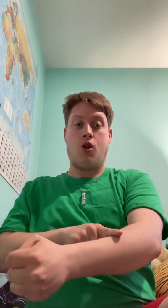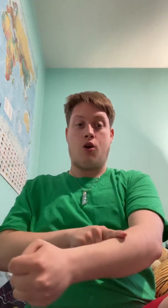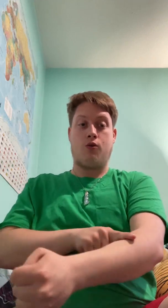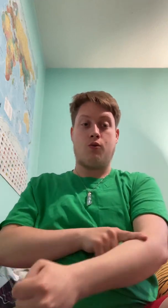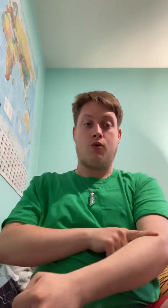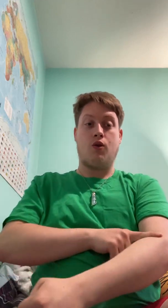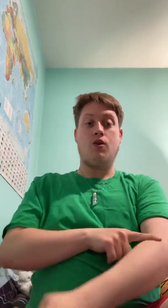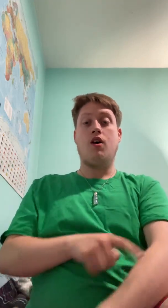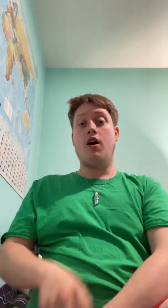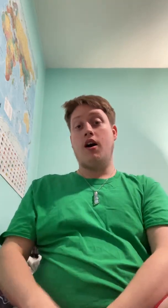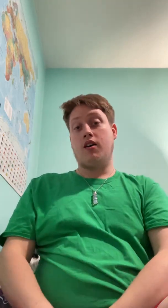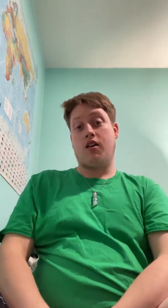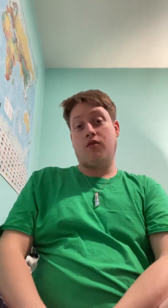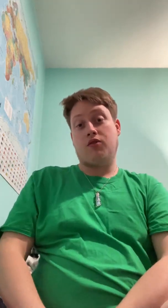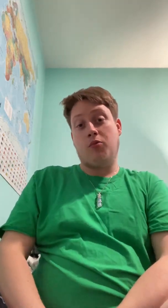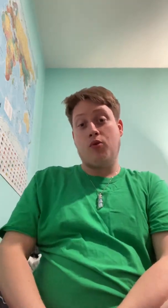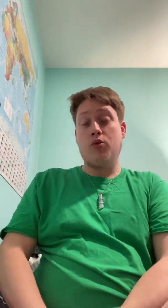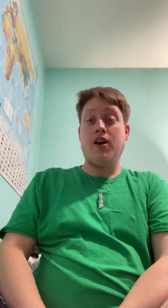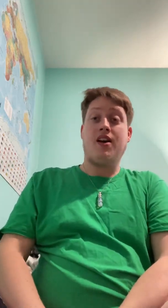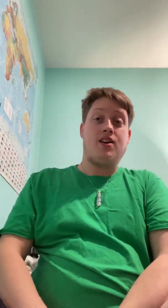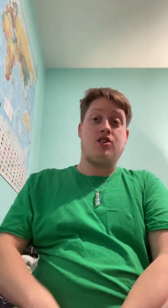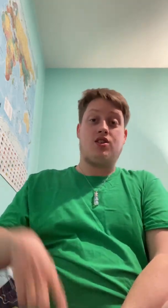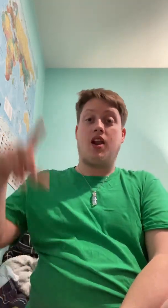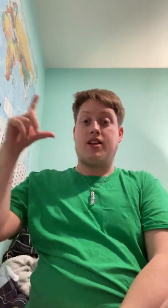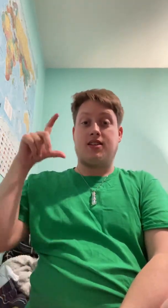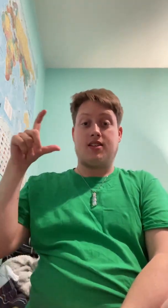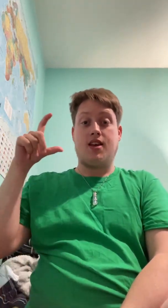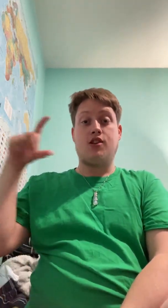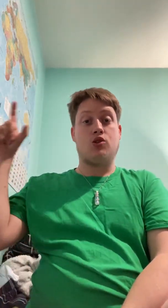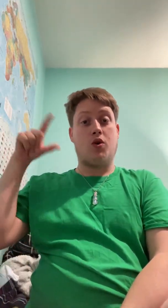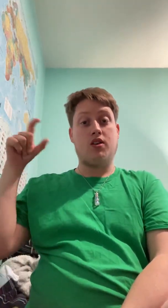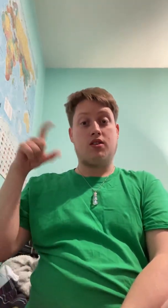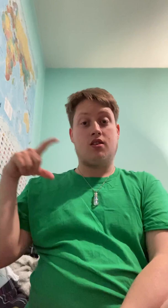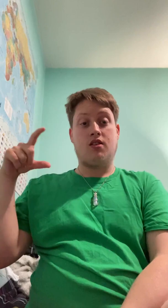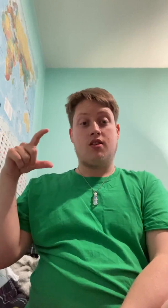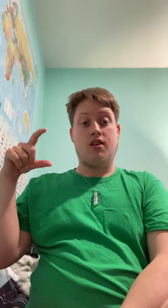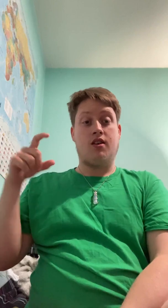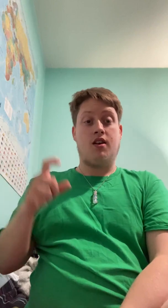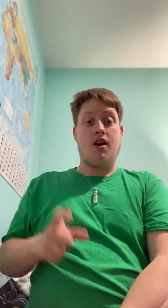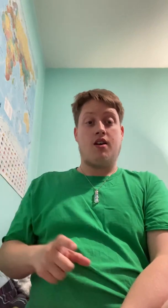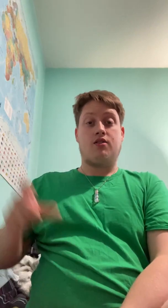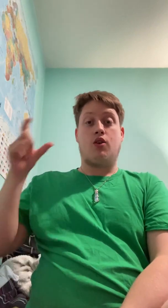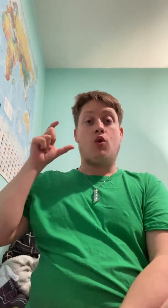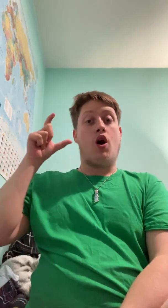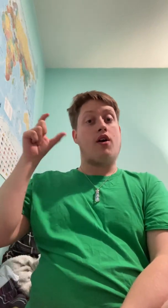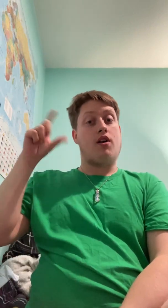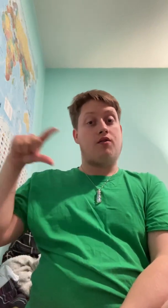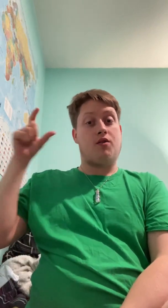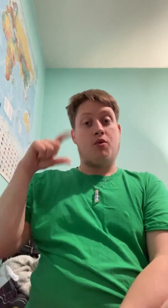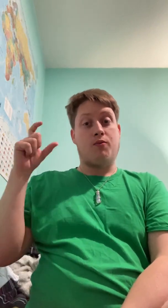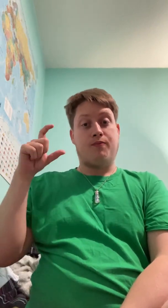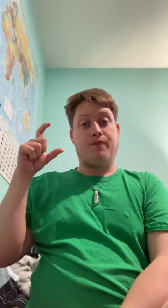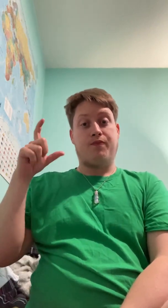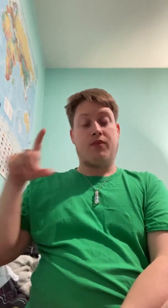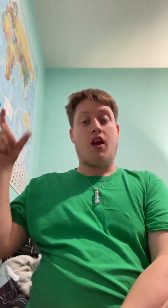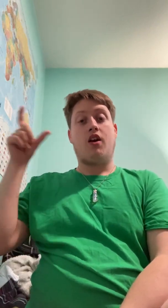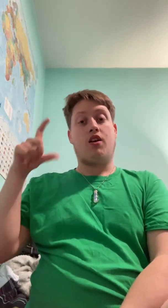slow. Comfortable is just the letter C twice. So comfortable,